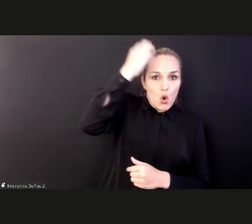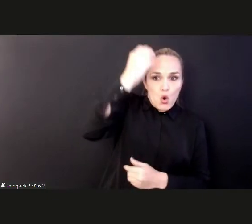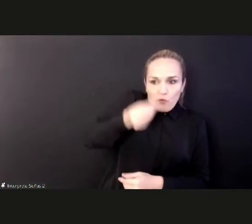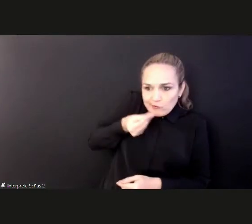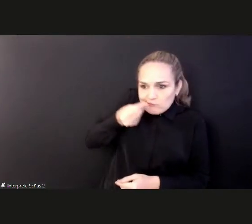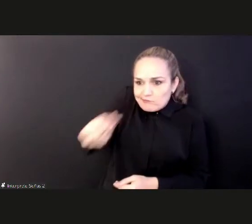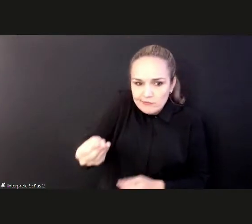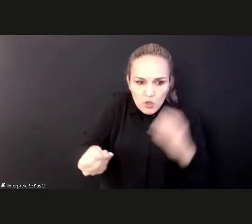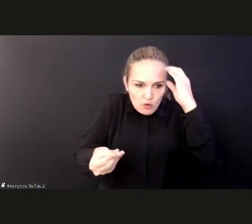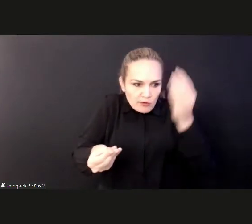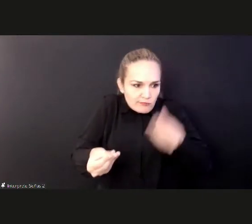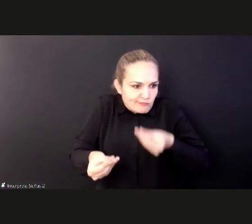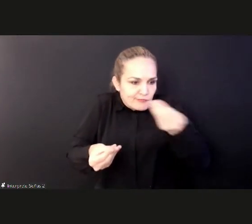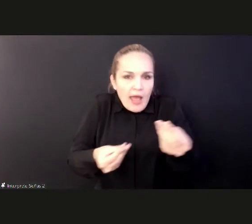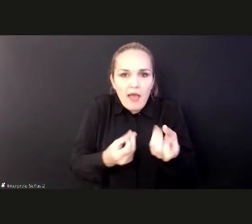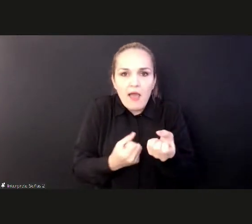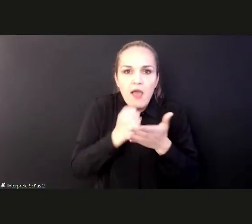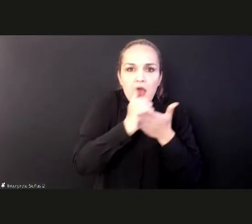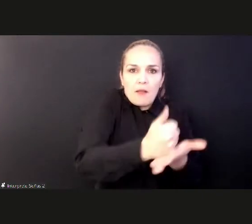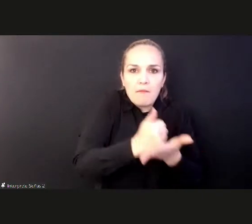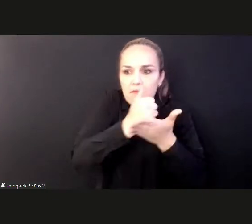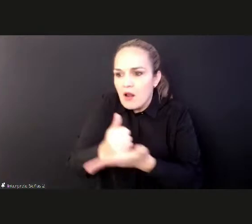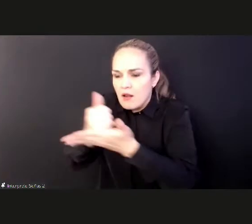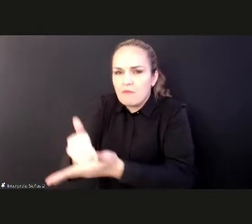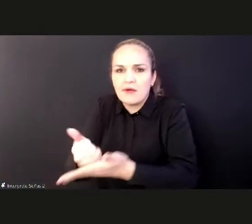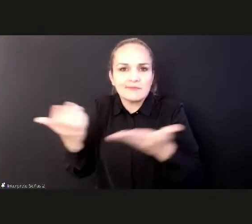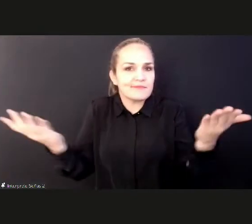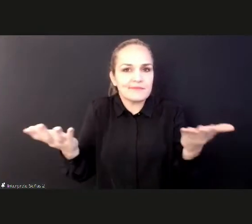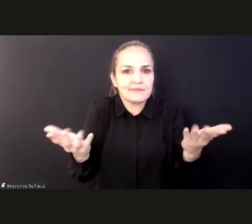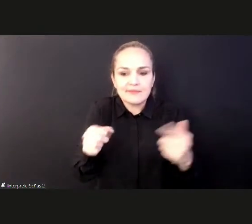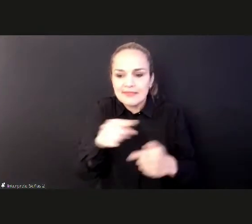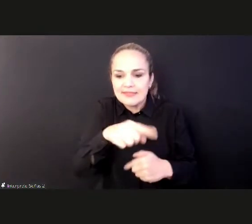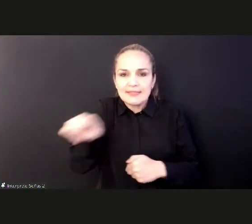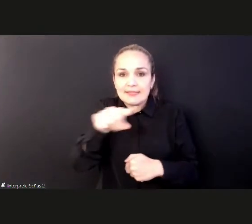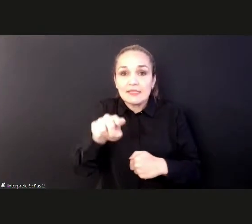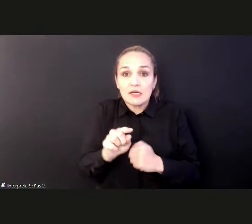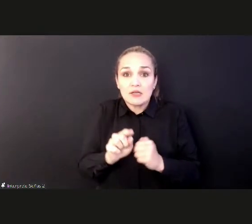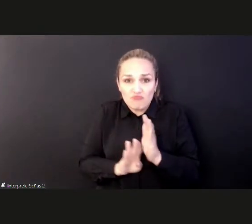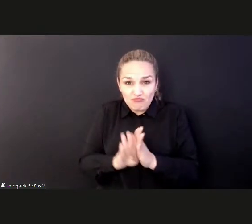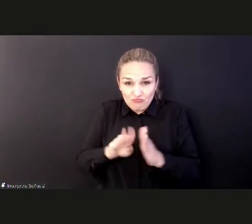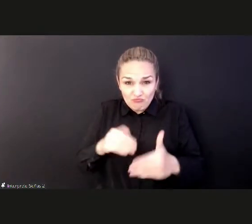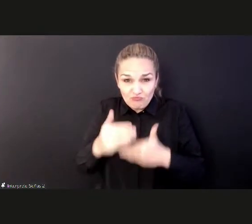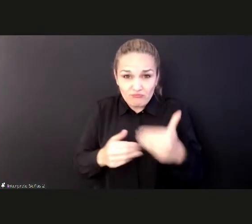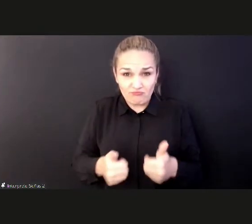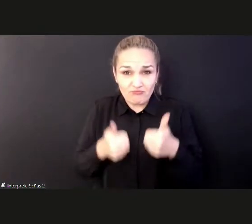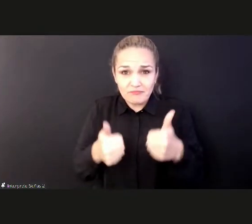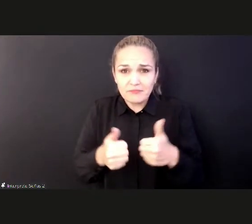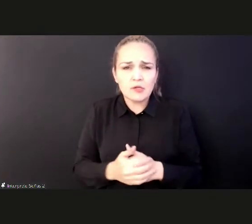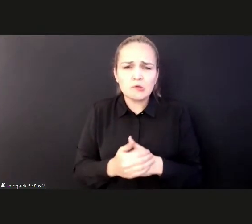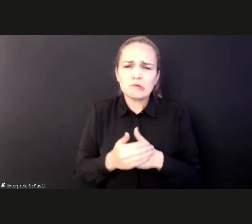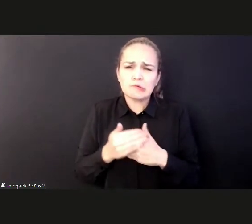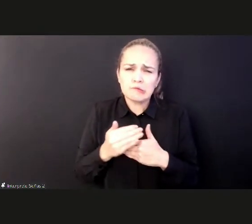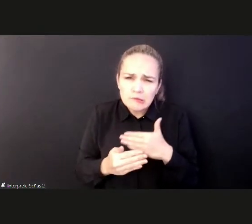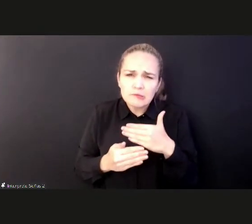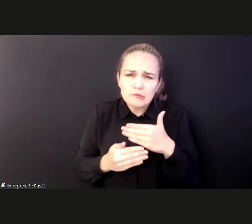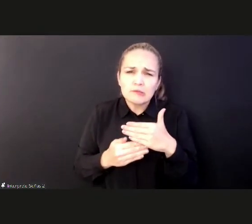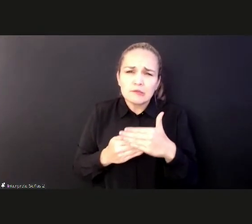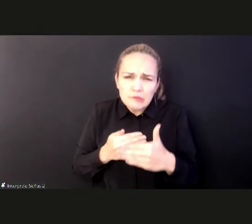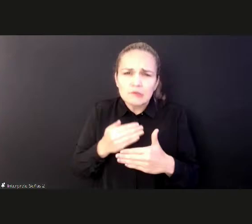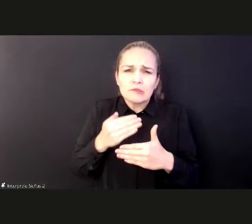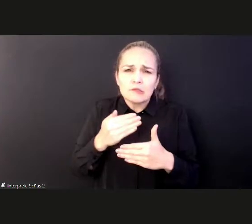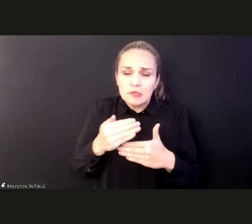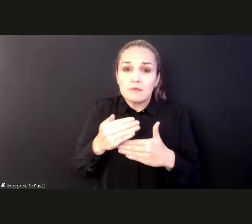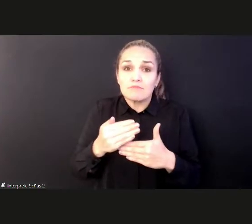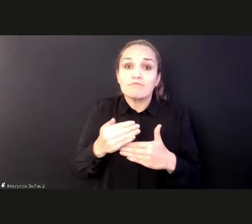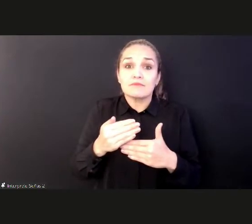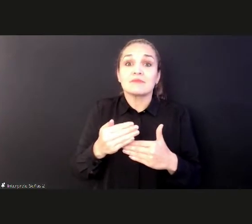Overall, the recovery this year has been slow so far and uneven across regions and countries. In general, destinations that